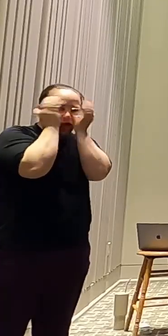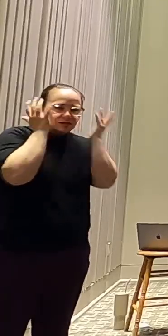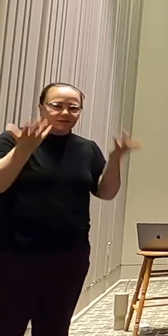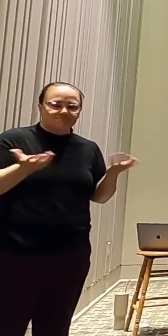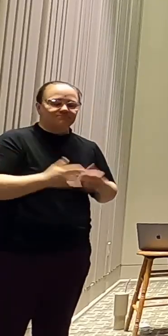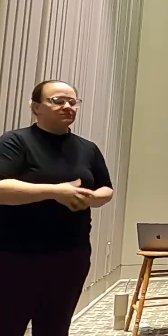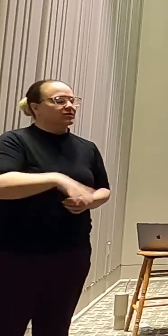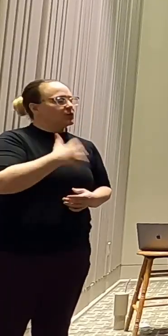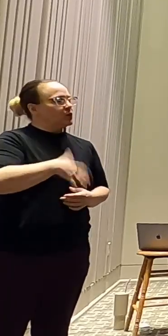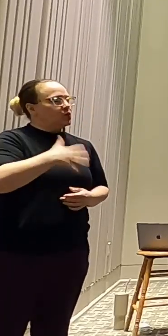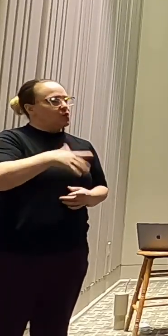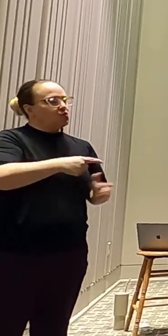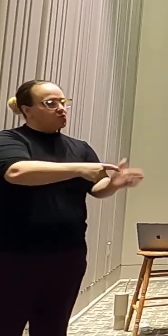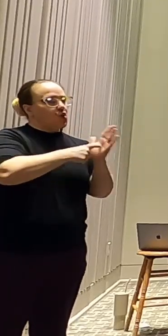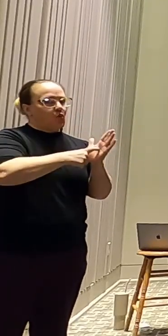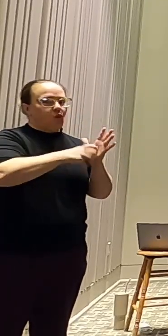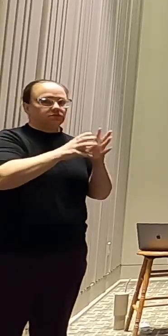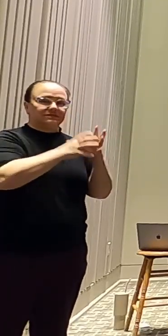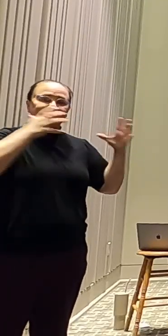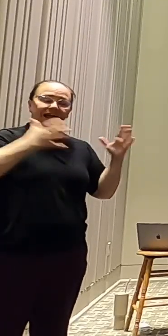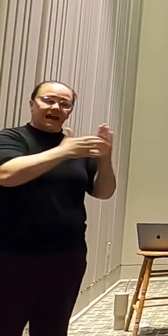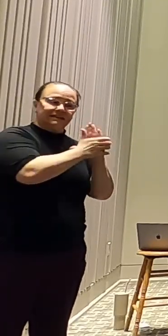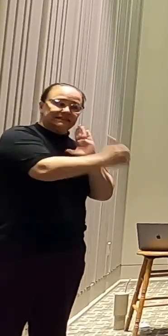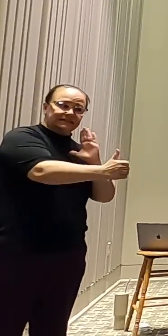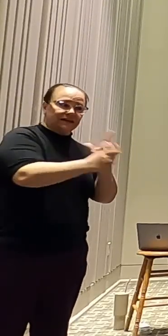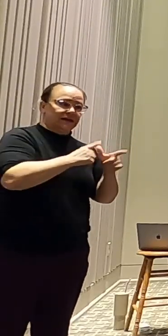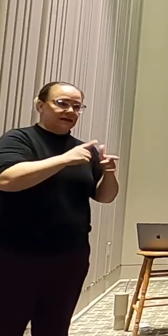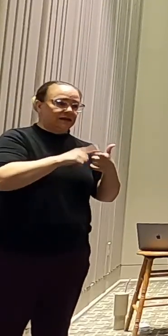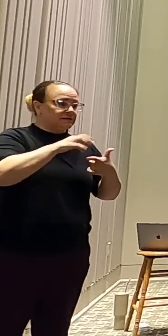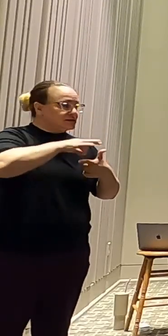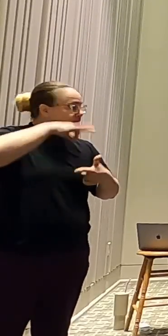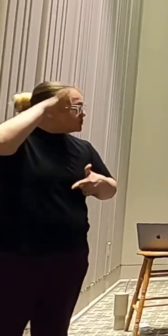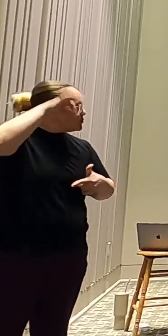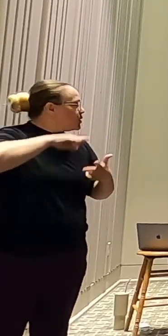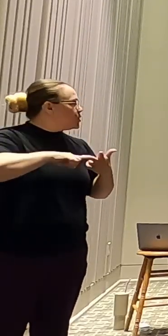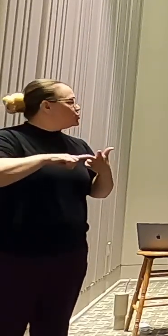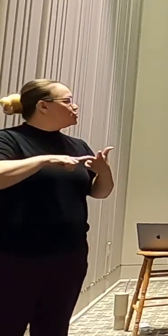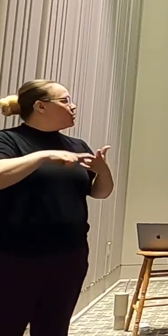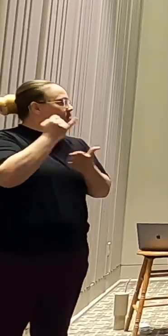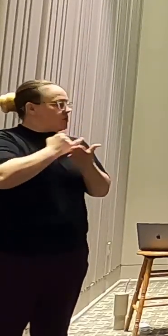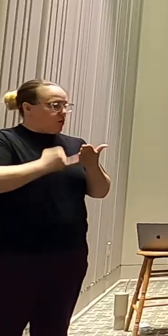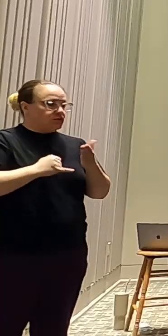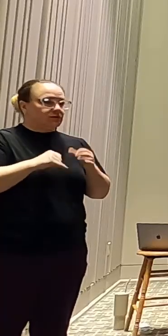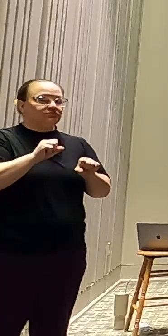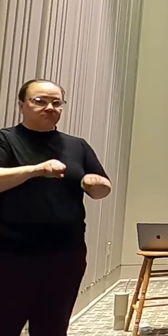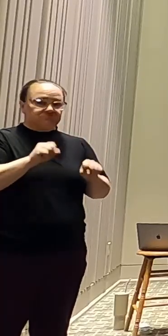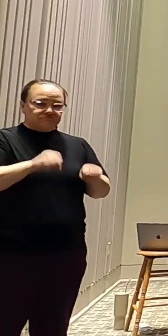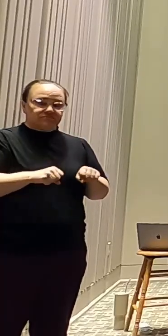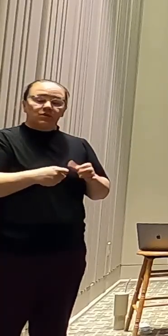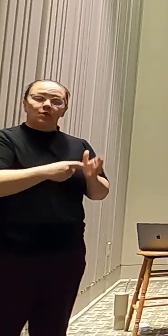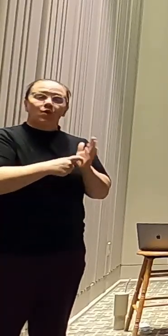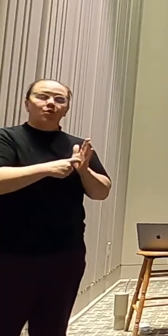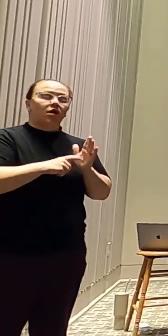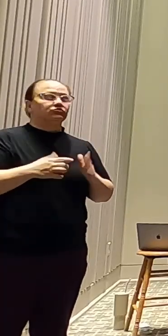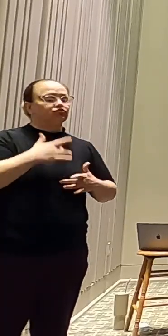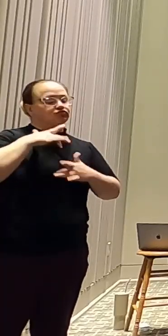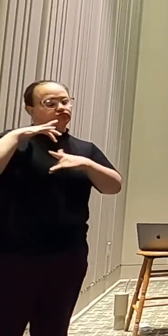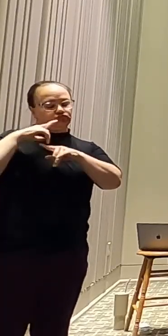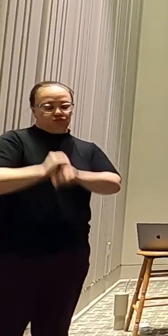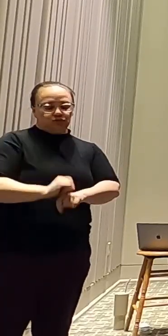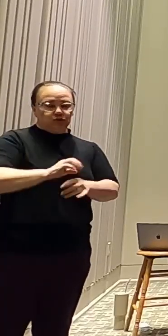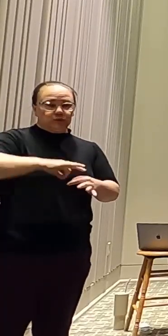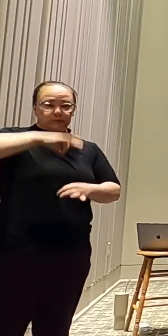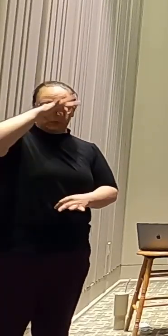skilled, spiritual, and artistic process that involves careful selection of materials, traditional carving techniques, and meaningful